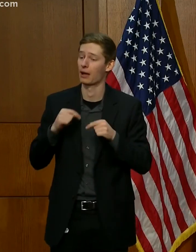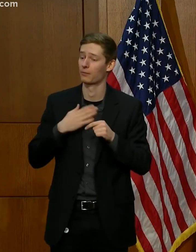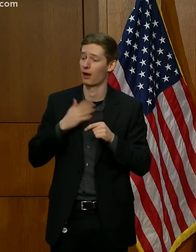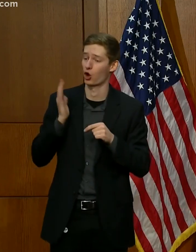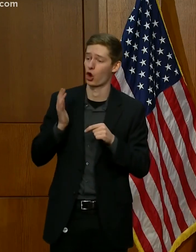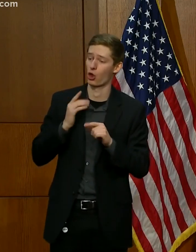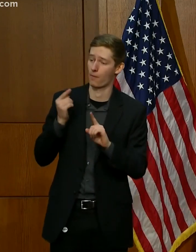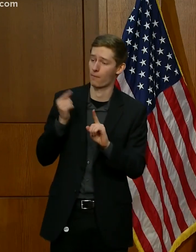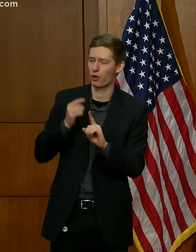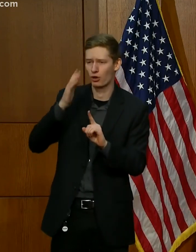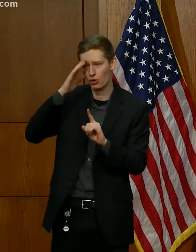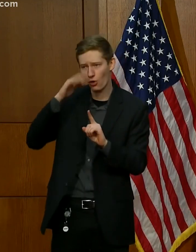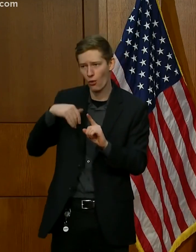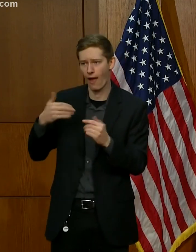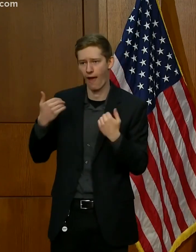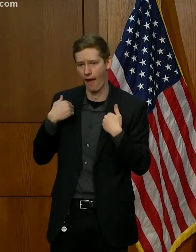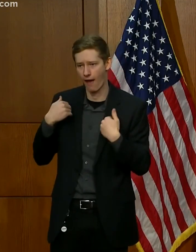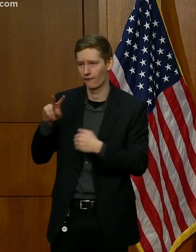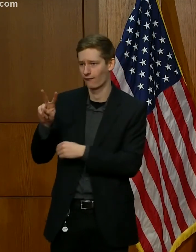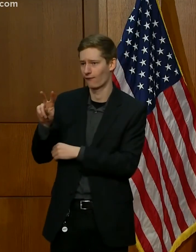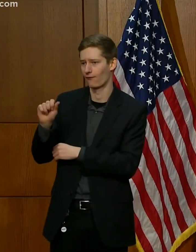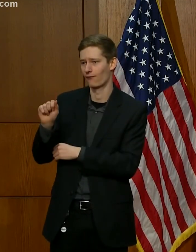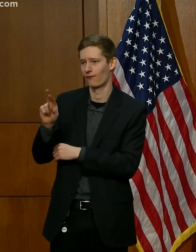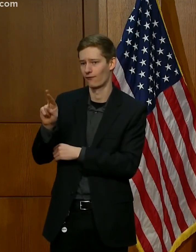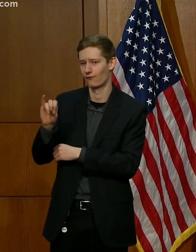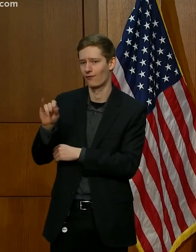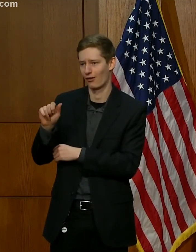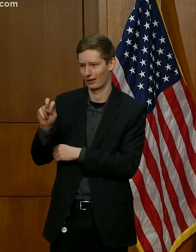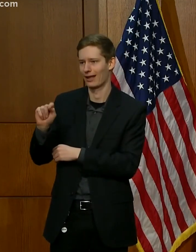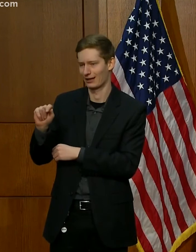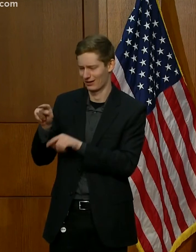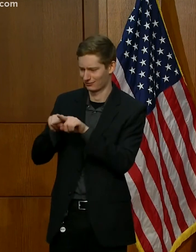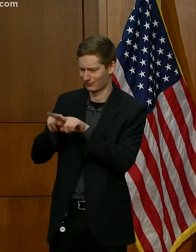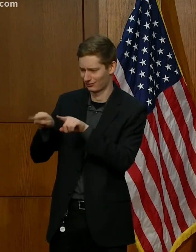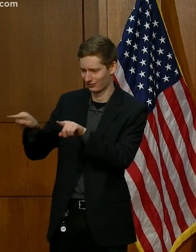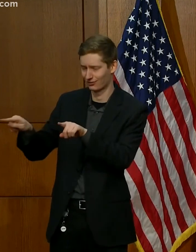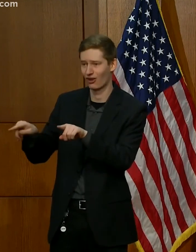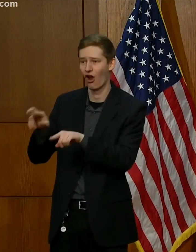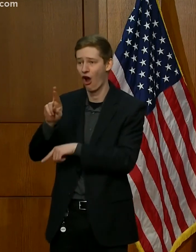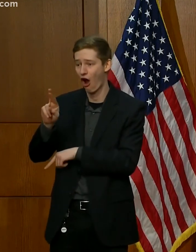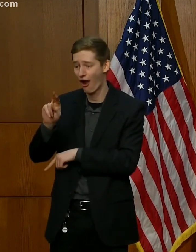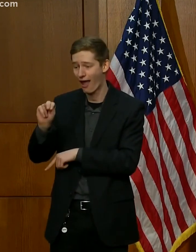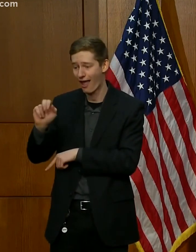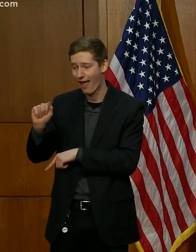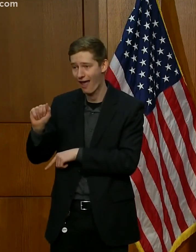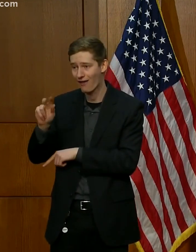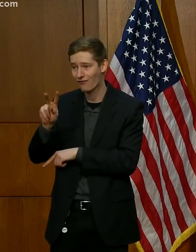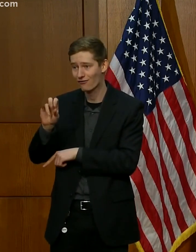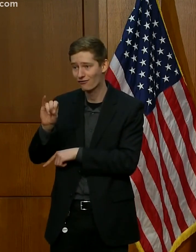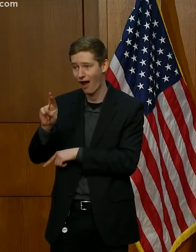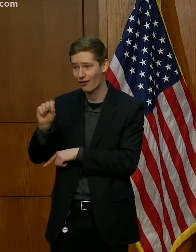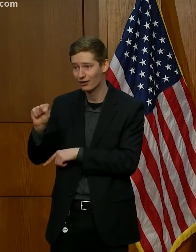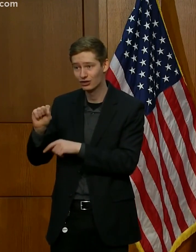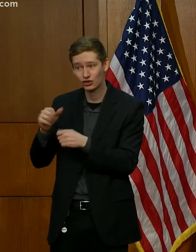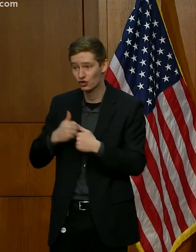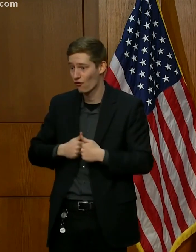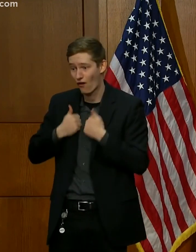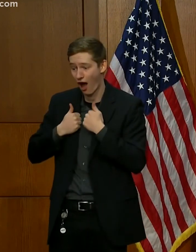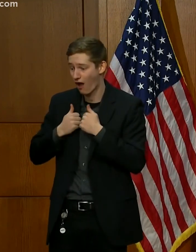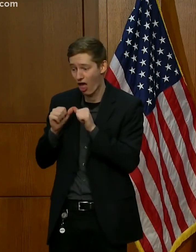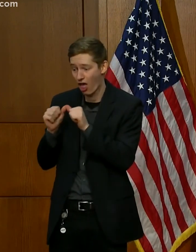out there. We know that these types of viruses, these RNA viruses, they survive by mutating. And so the